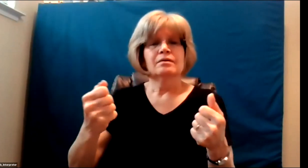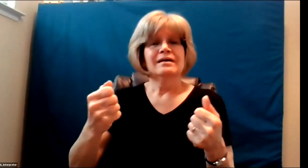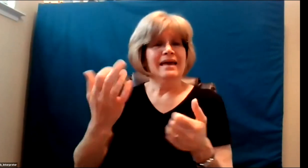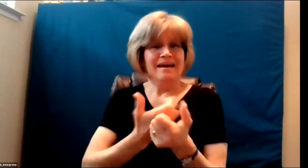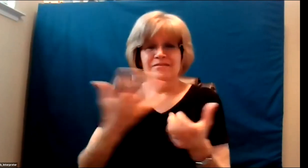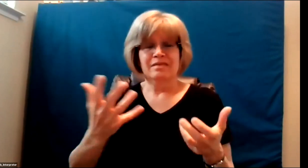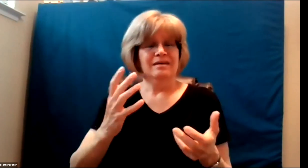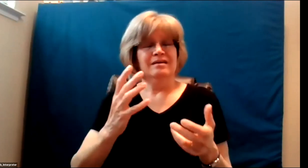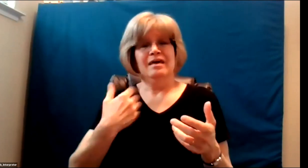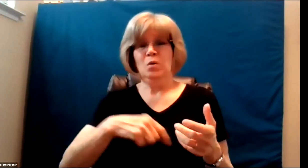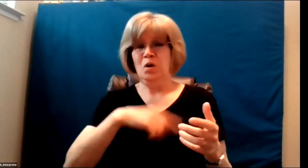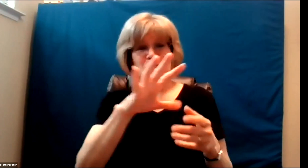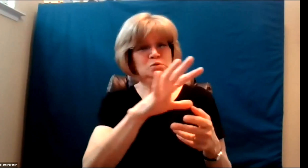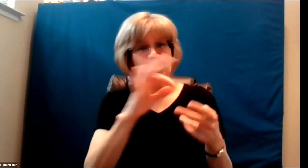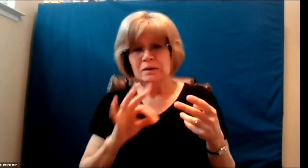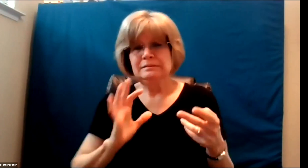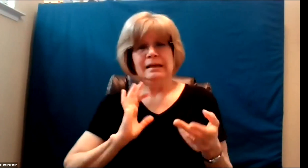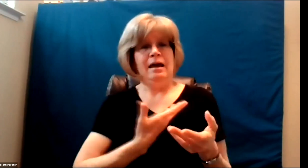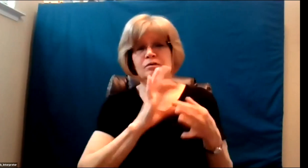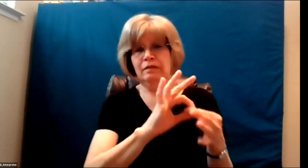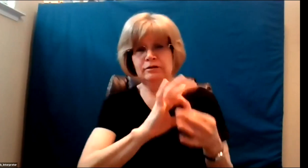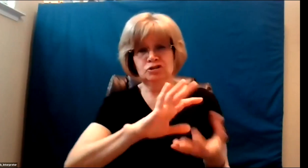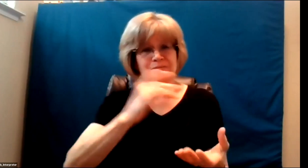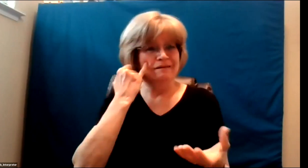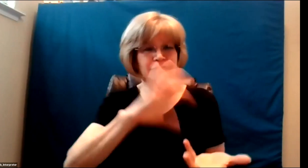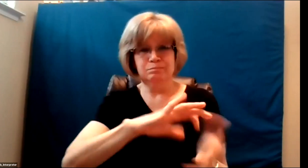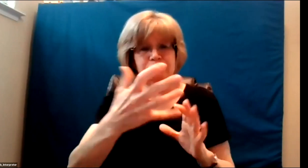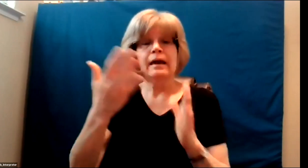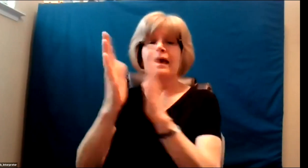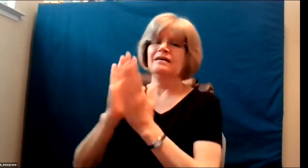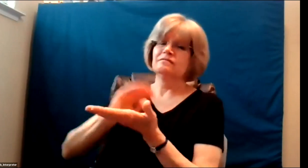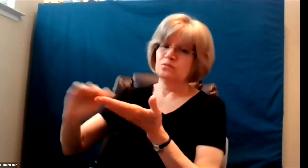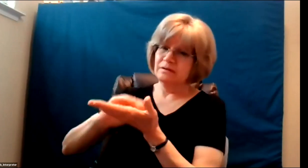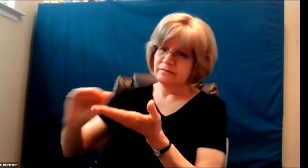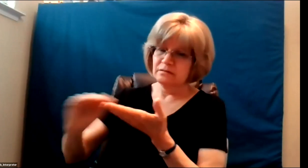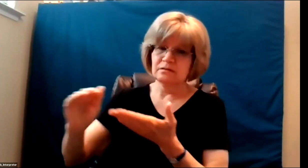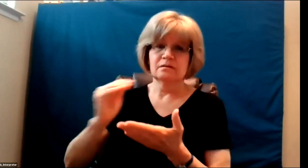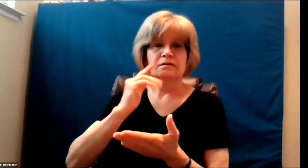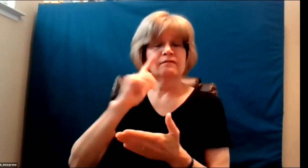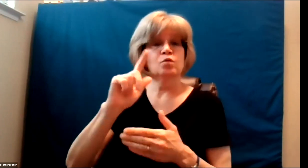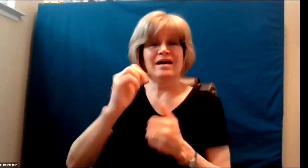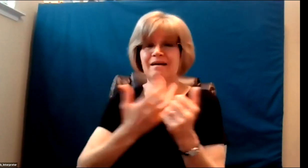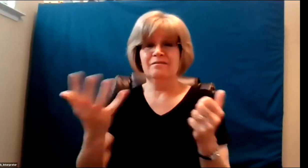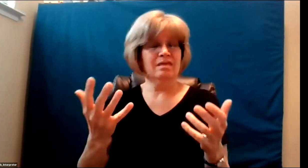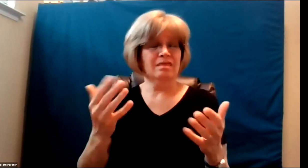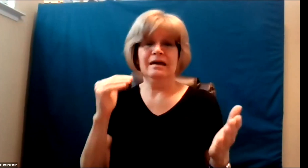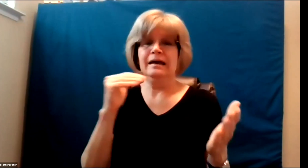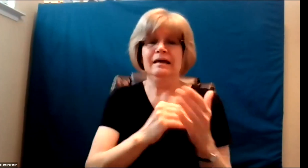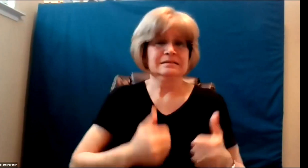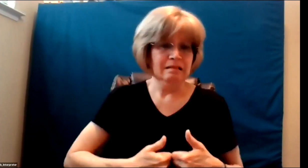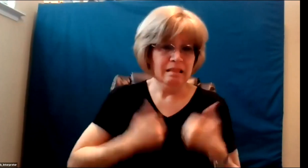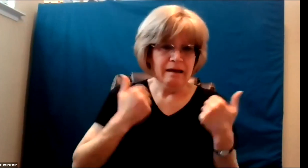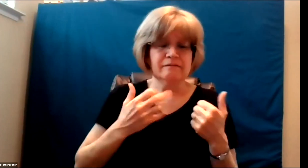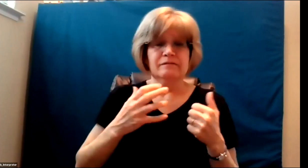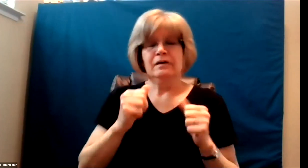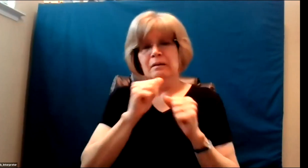amiss in our choices and our relationships, we ask for forgiveness. For all that works against life and blessing